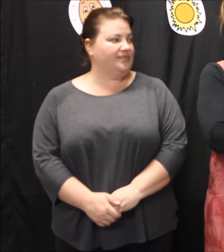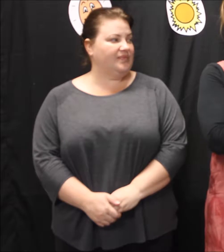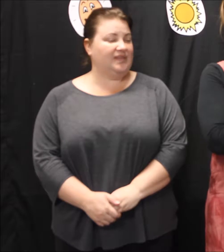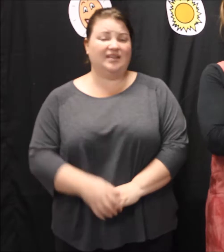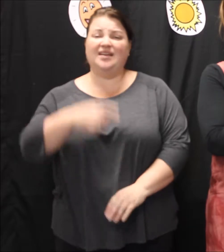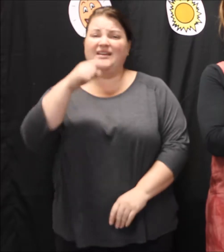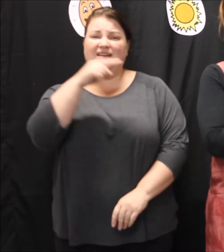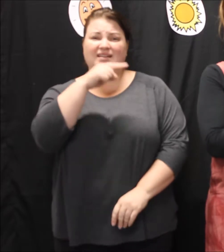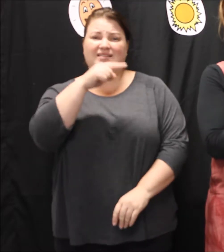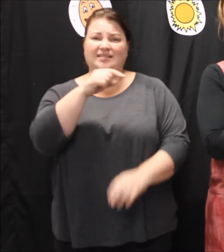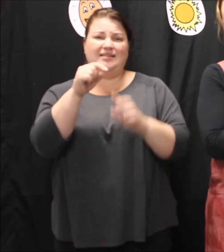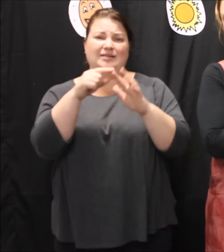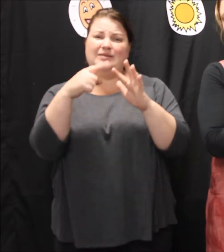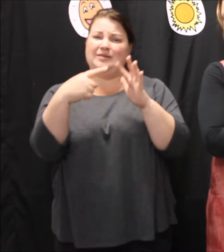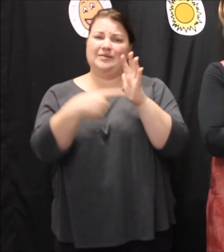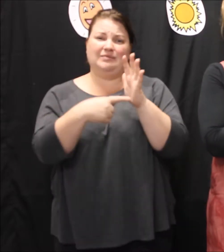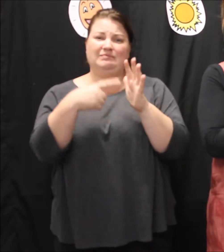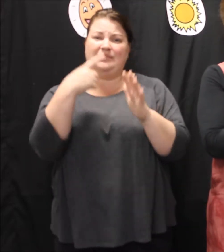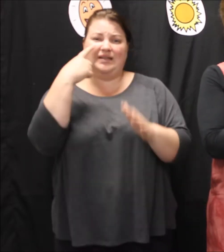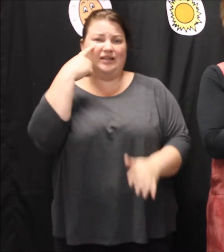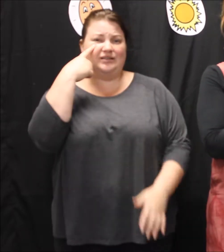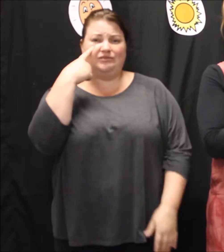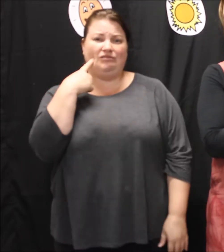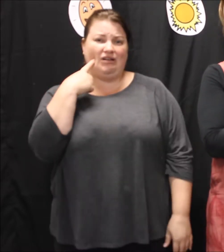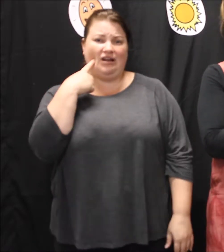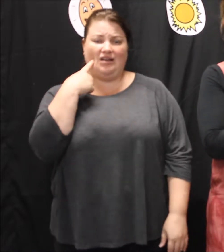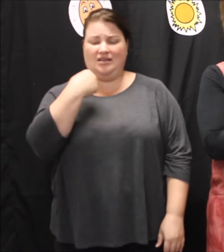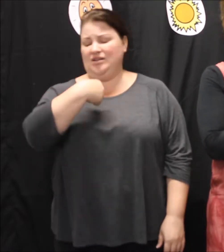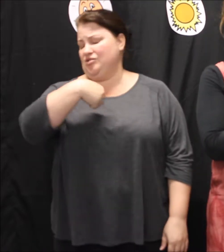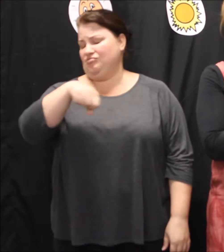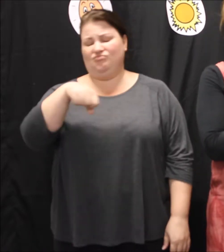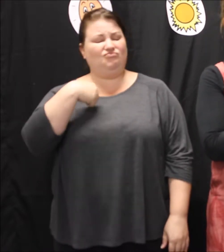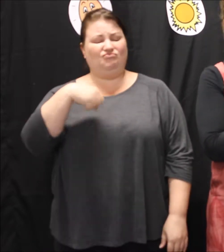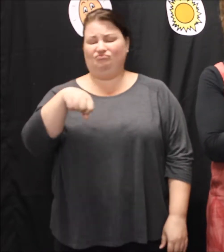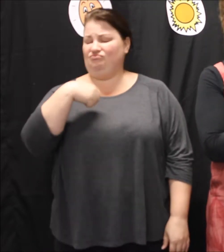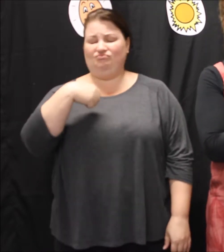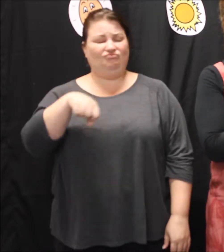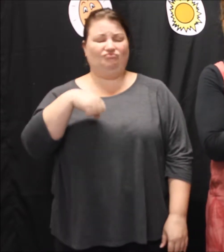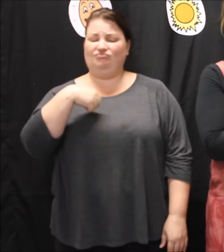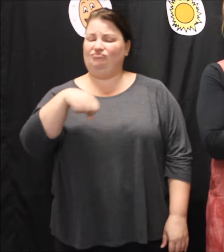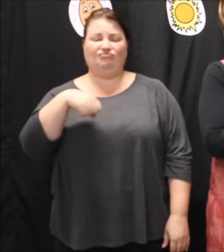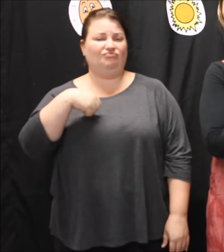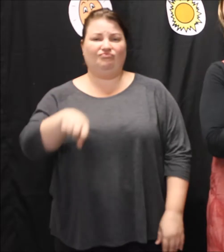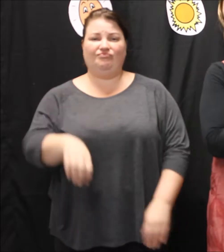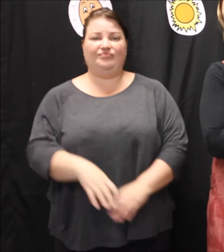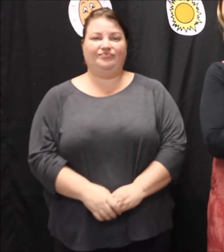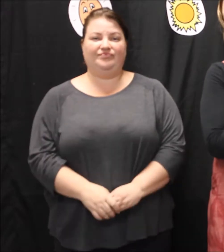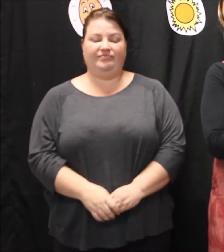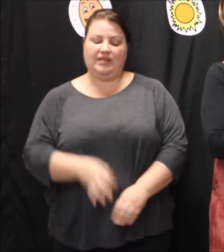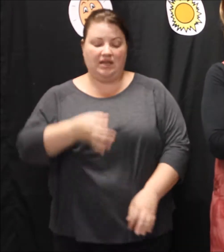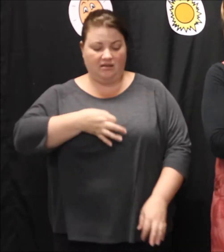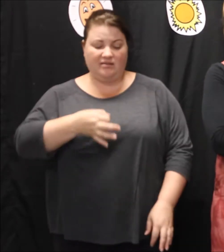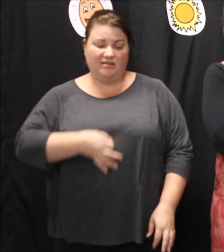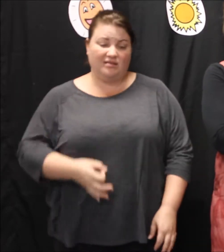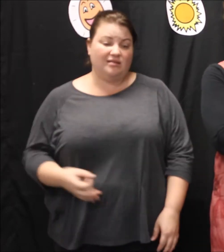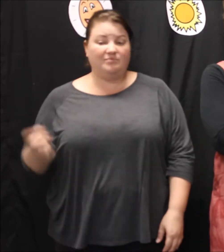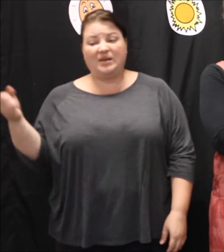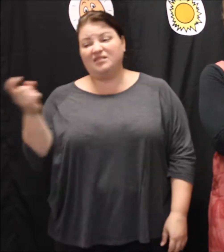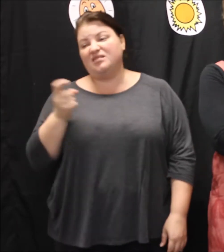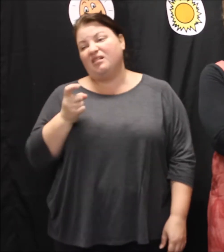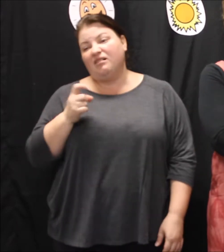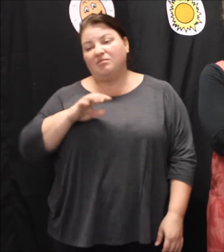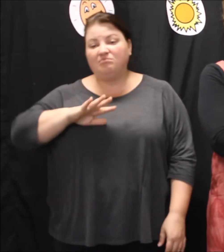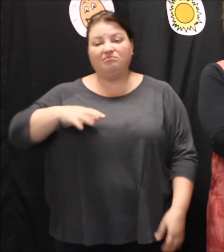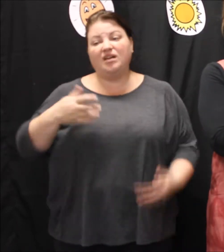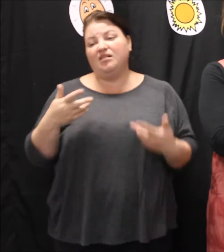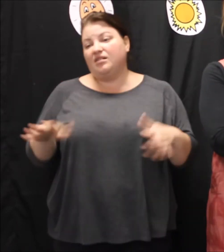Did Pete cry? Goodness, no. Buttons come and buttons